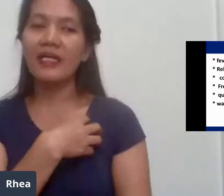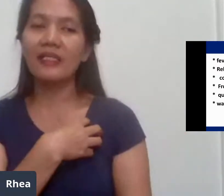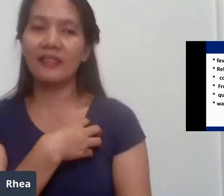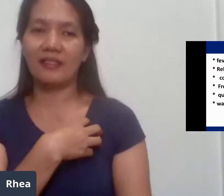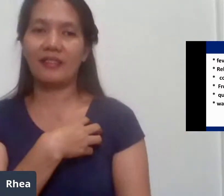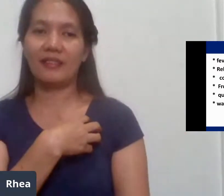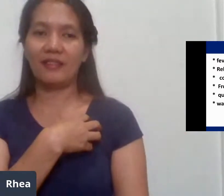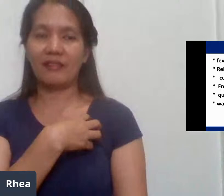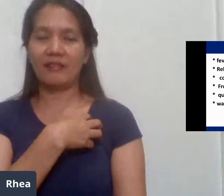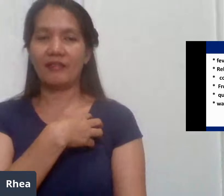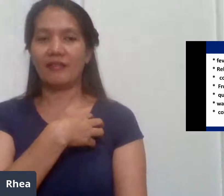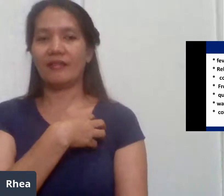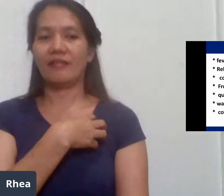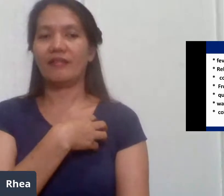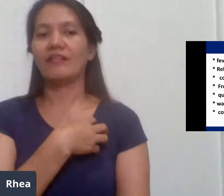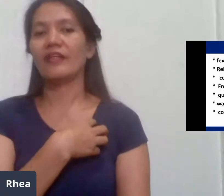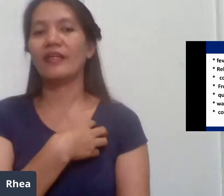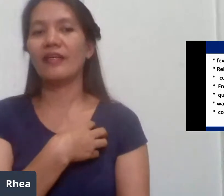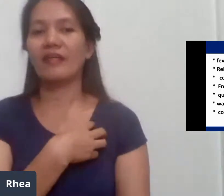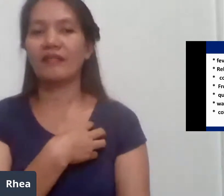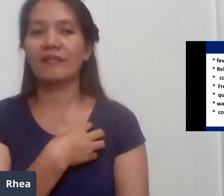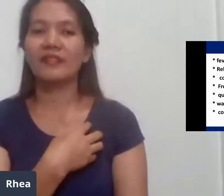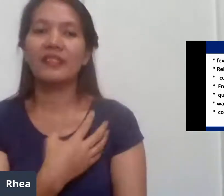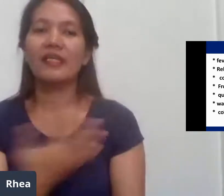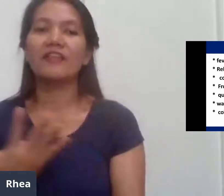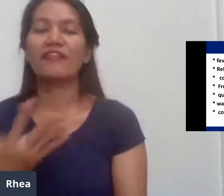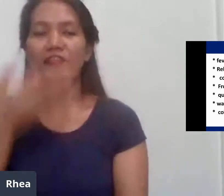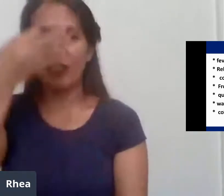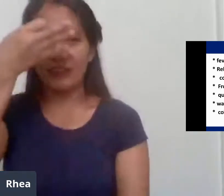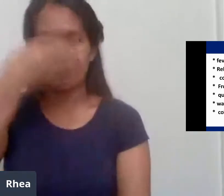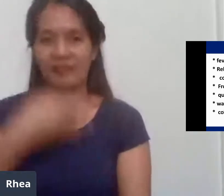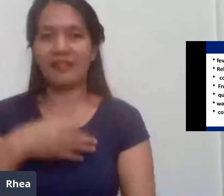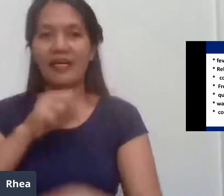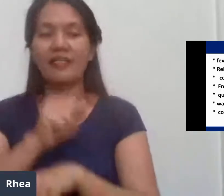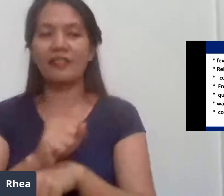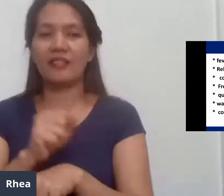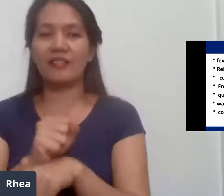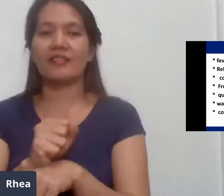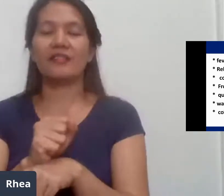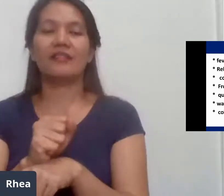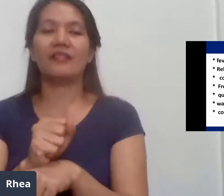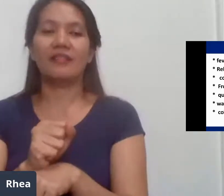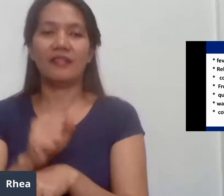doctors, plus mga health workers, policemen,